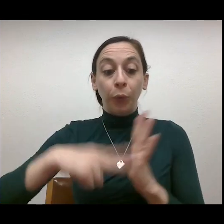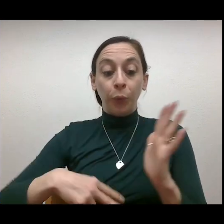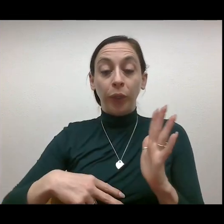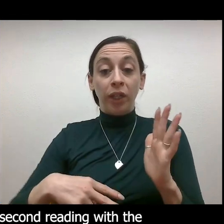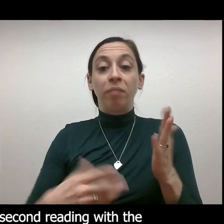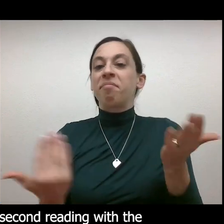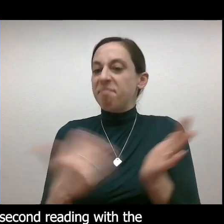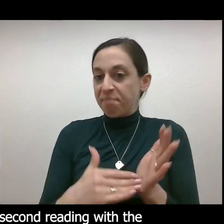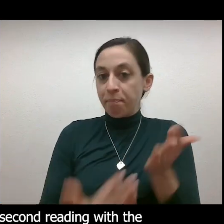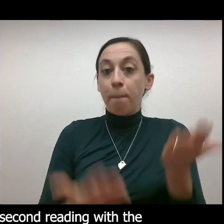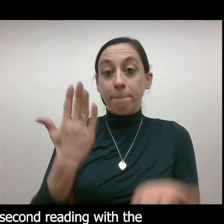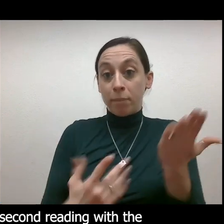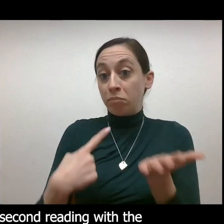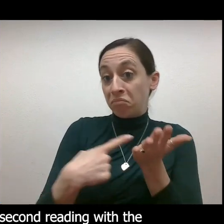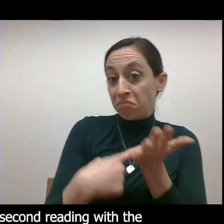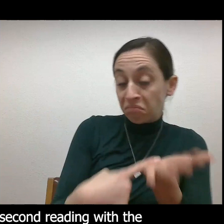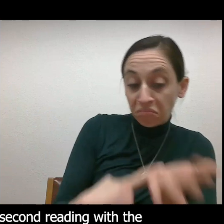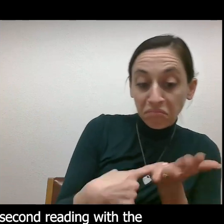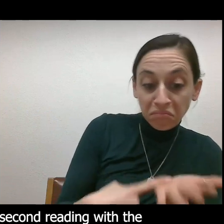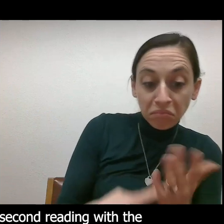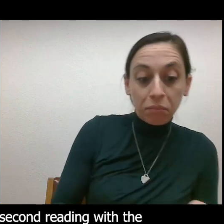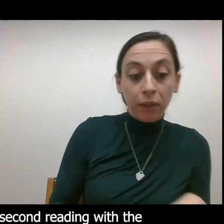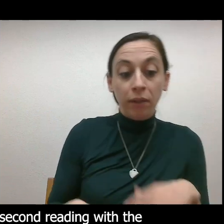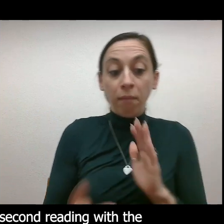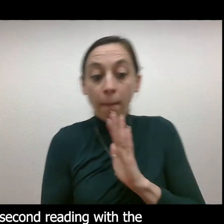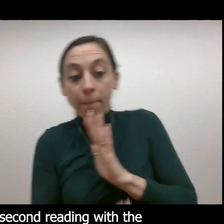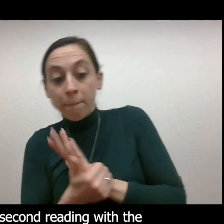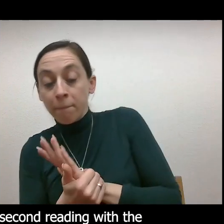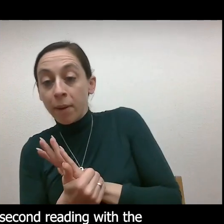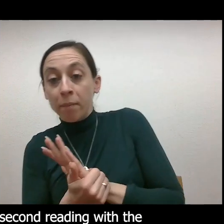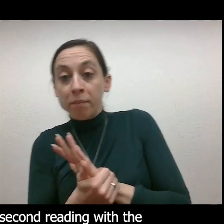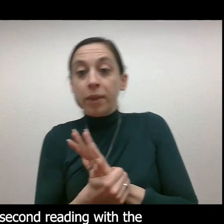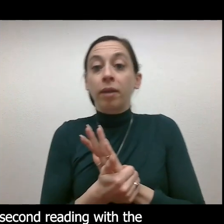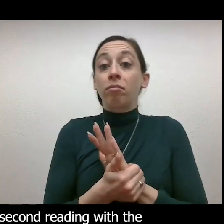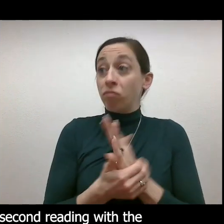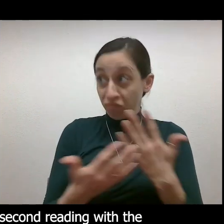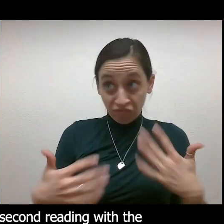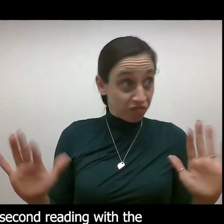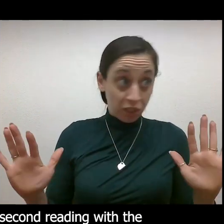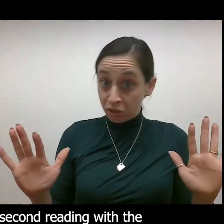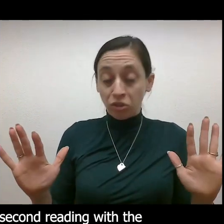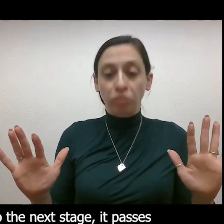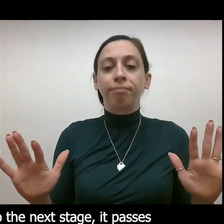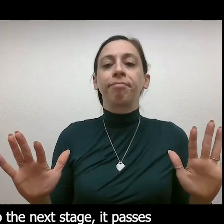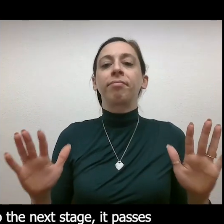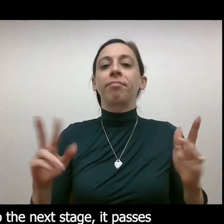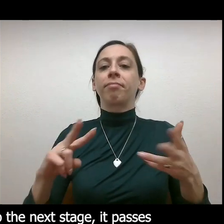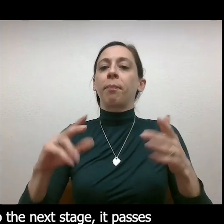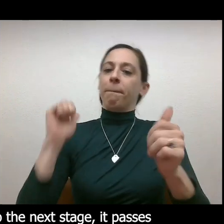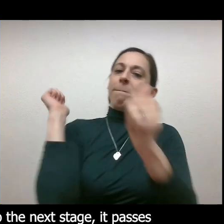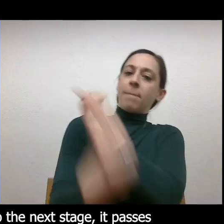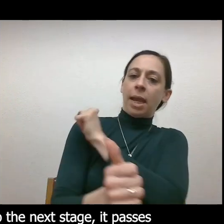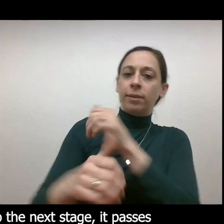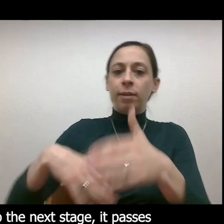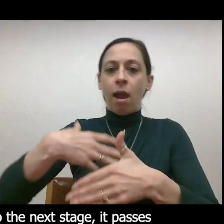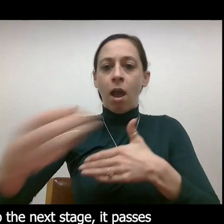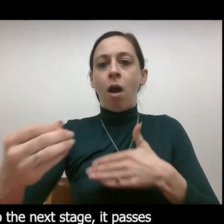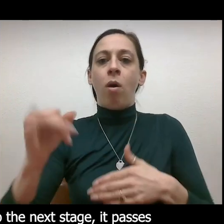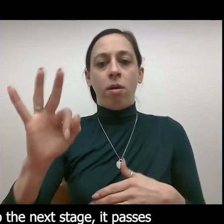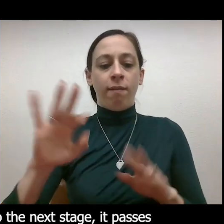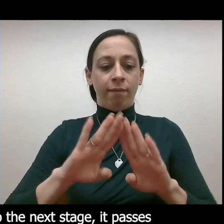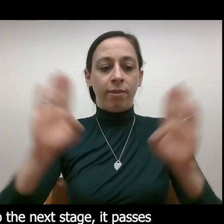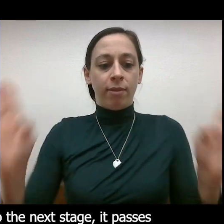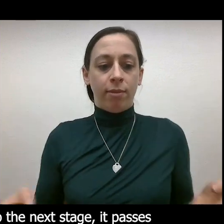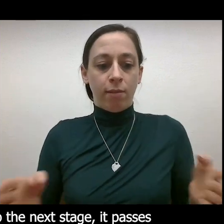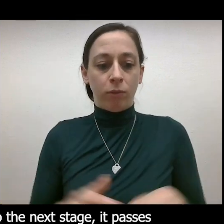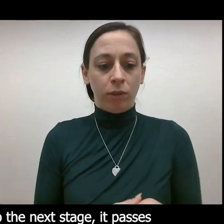that stage, it goes to the third reading. The third reading is very similar to the second reading with the ability for debate and